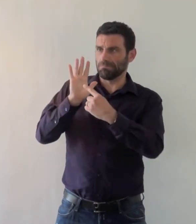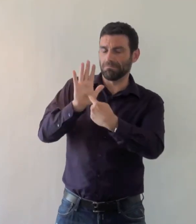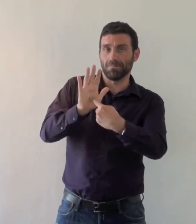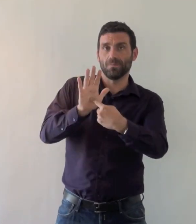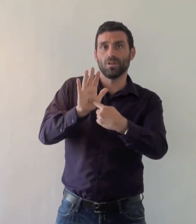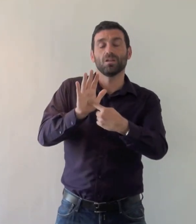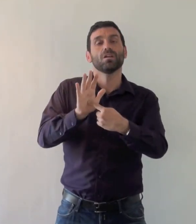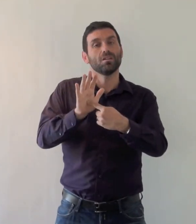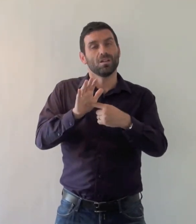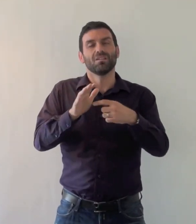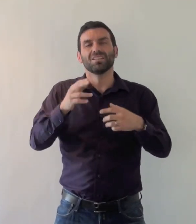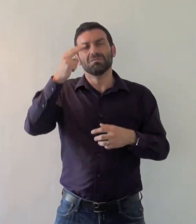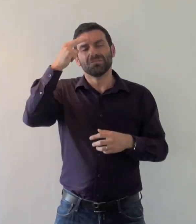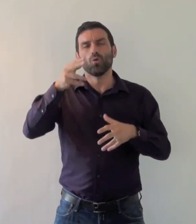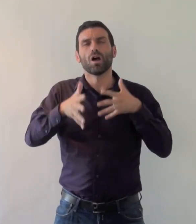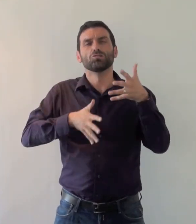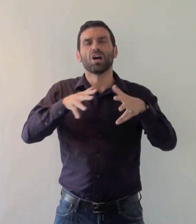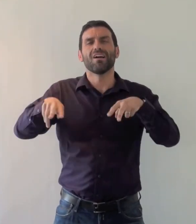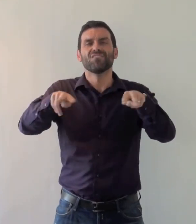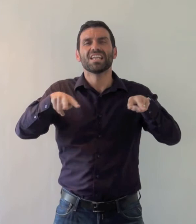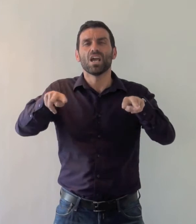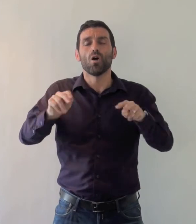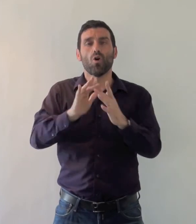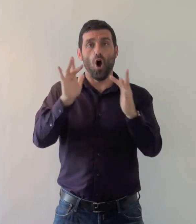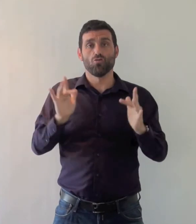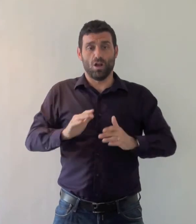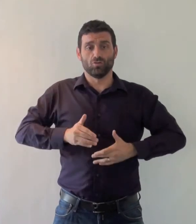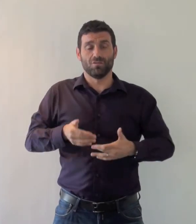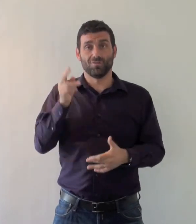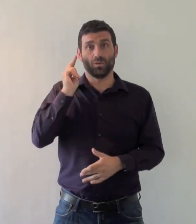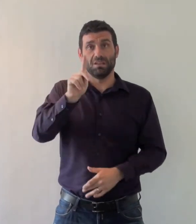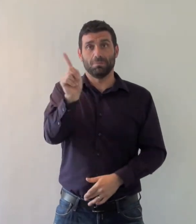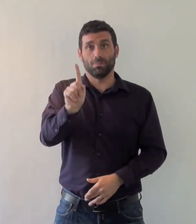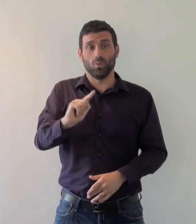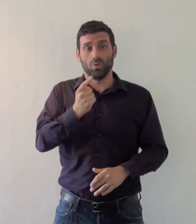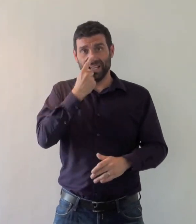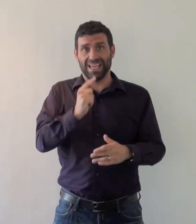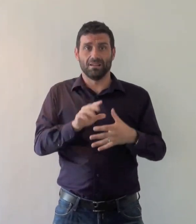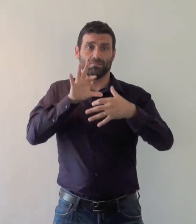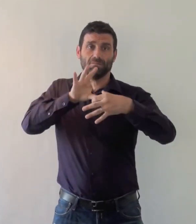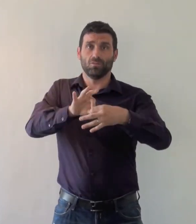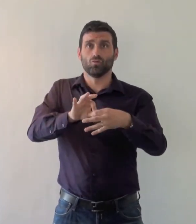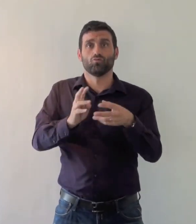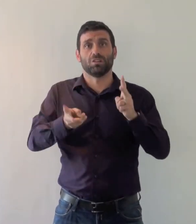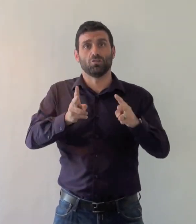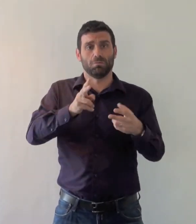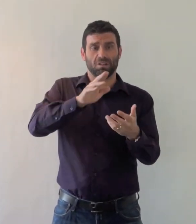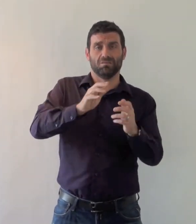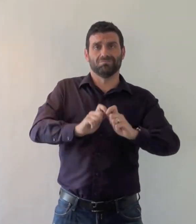Action would also be keen to demonstrate sign video, which is their online interpreting service. They would like to show this to deaf